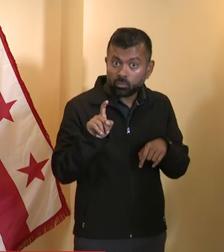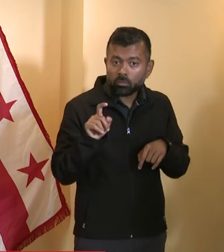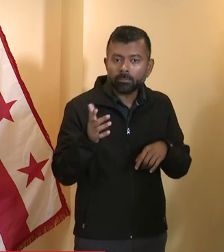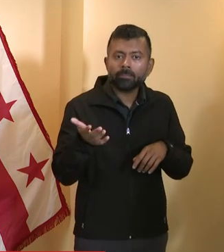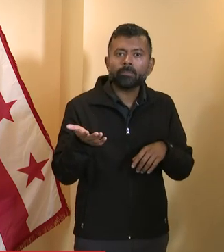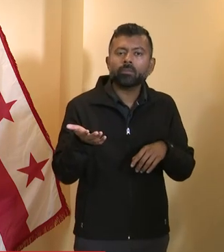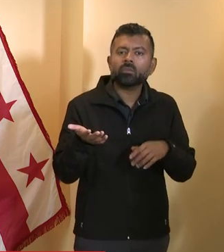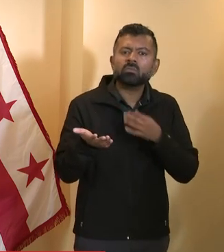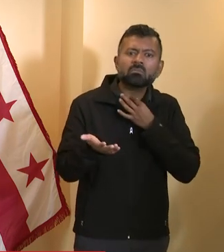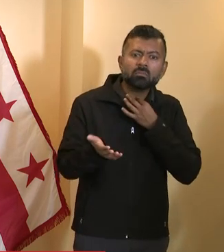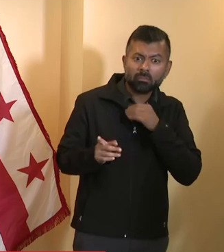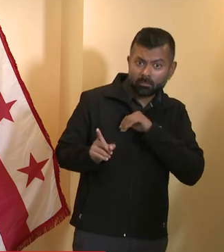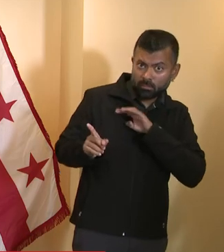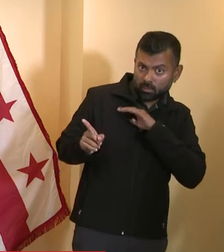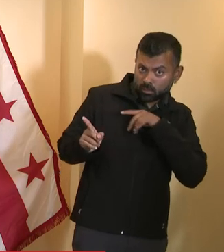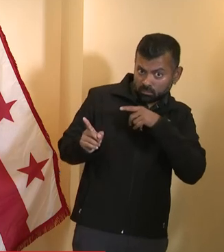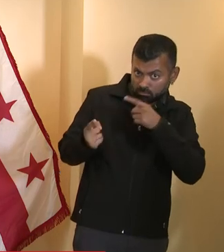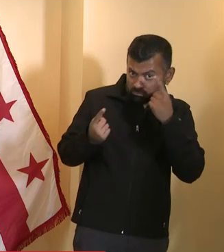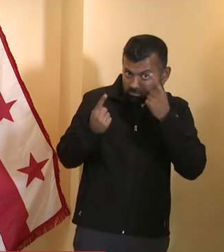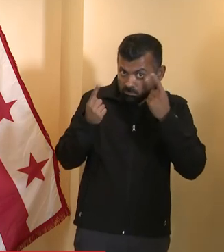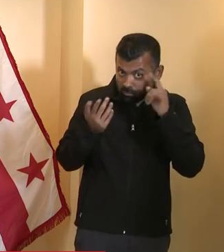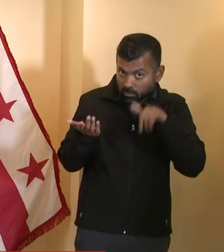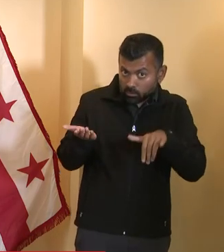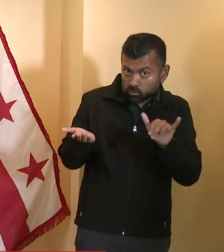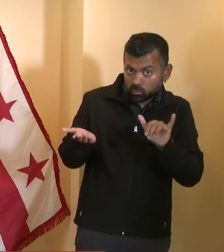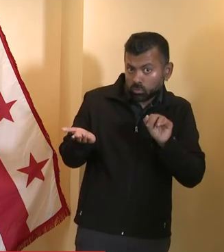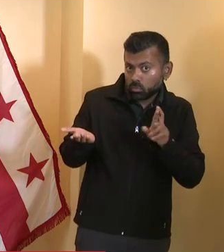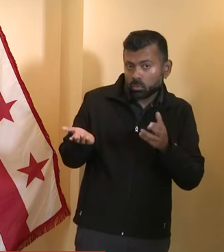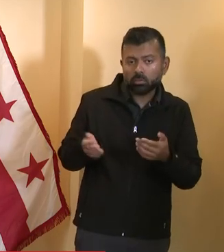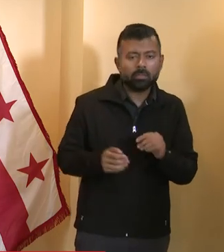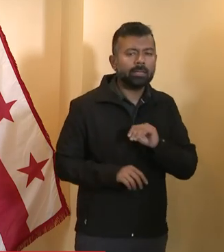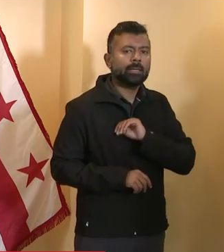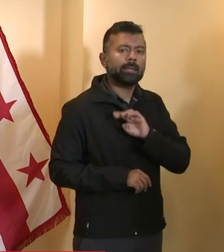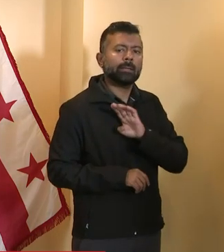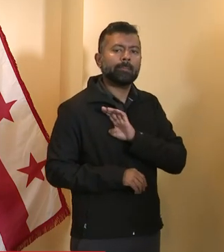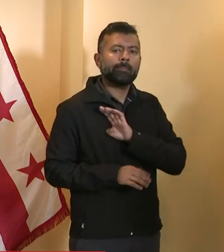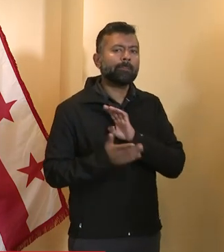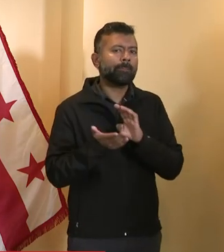consider? Mark, I'm not going to talk about our negotiations,